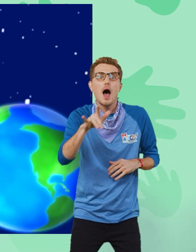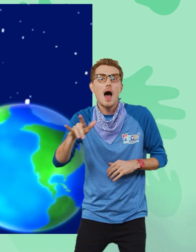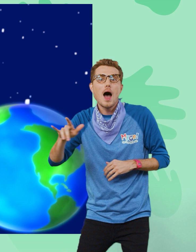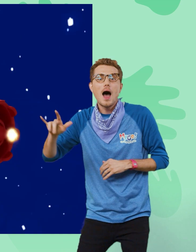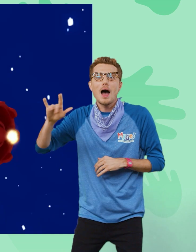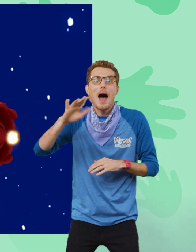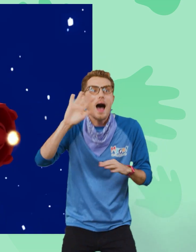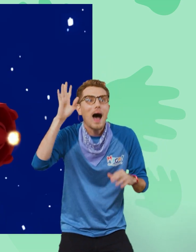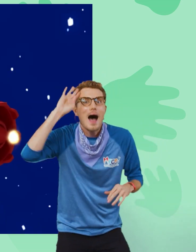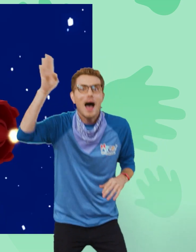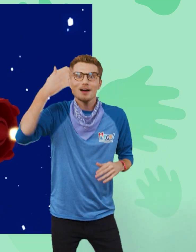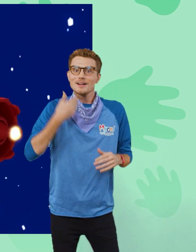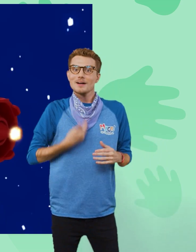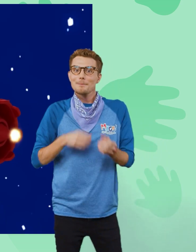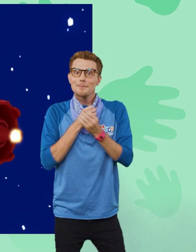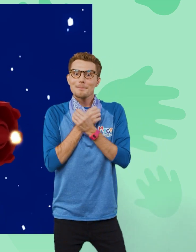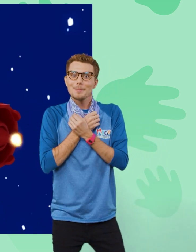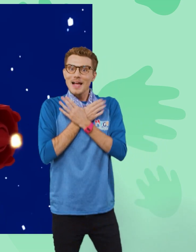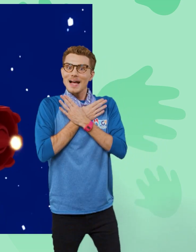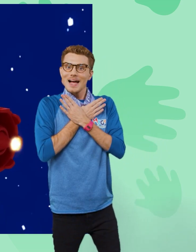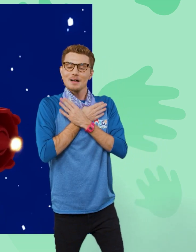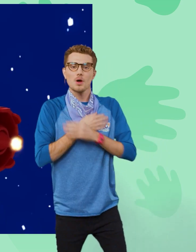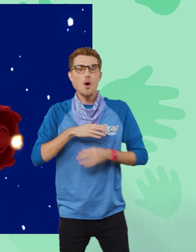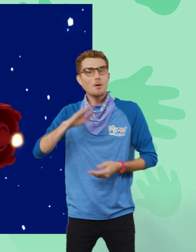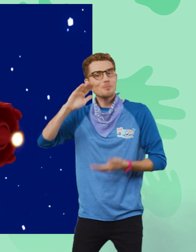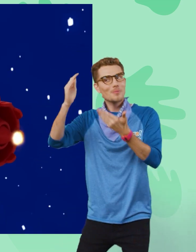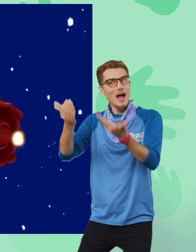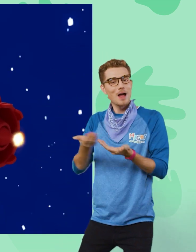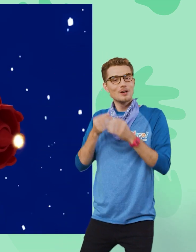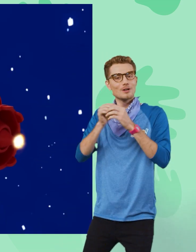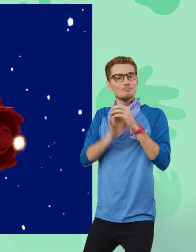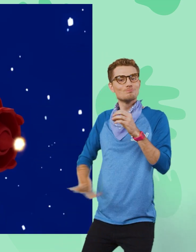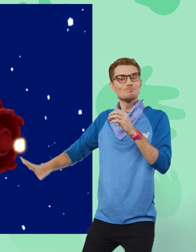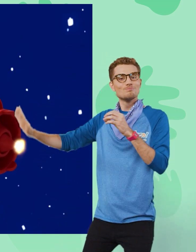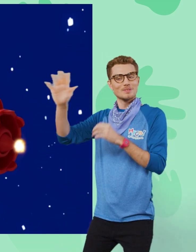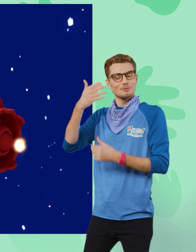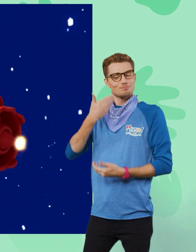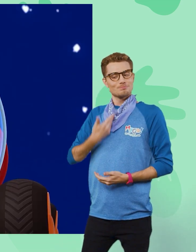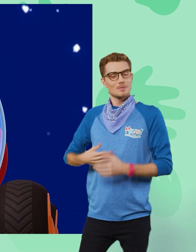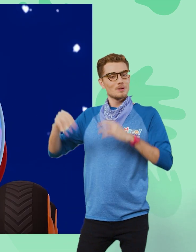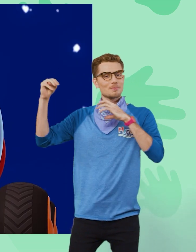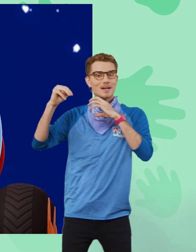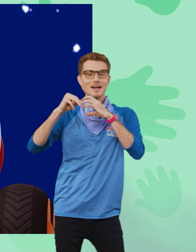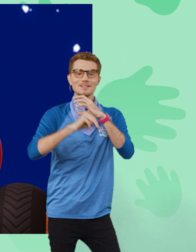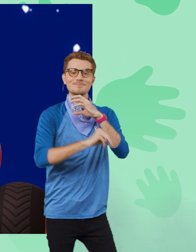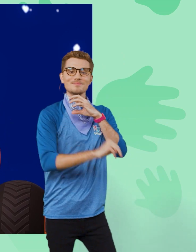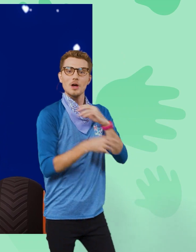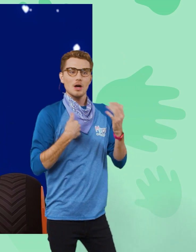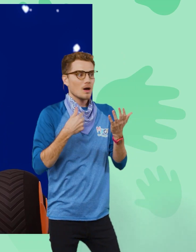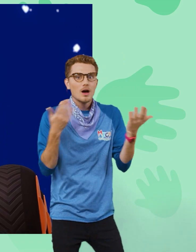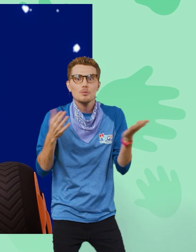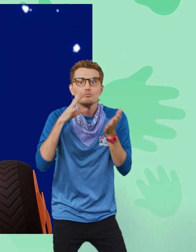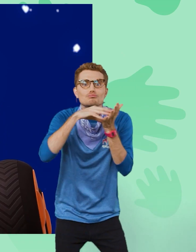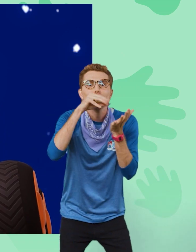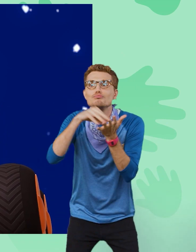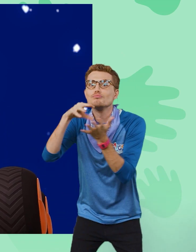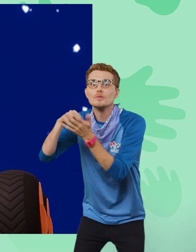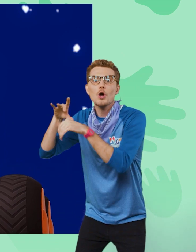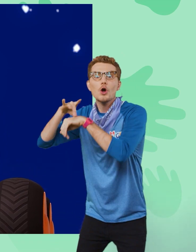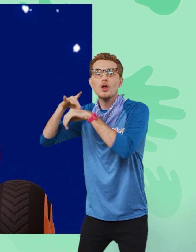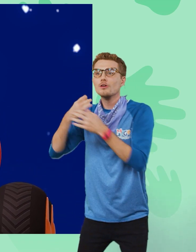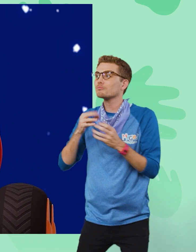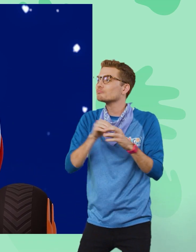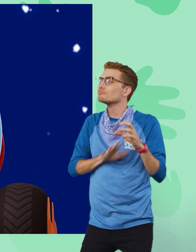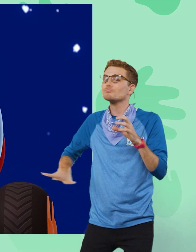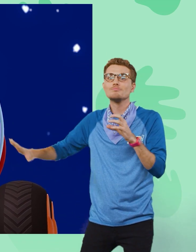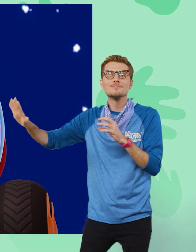me, Blippi. Welcome to outer space. I'm Mary the Meteor. I'm here to find out about all the